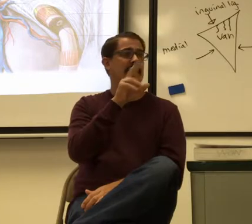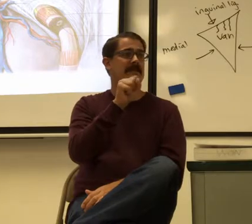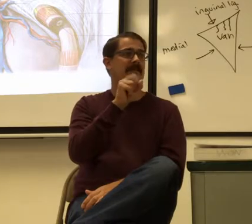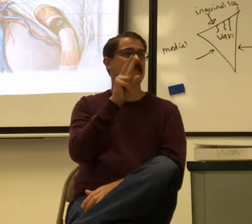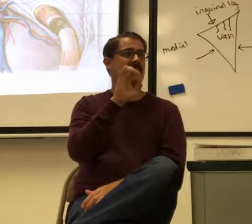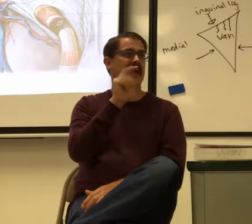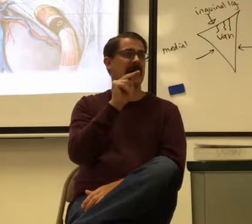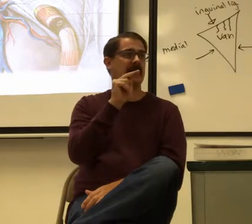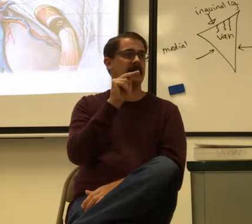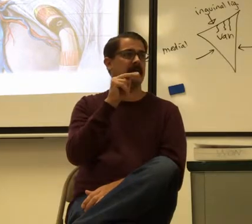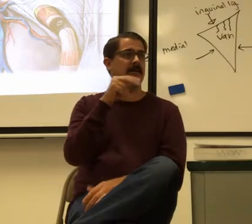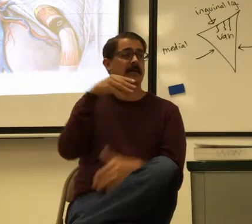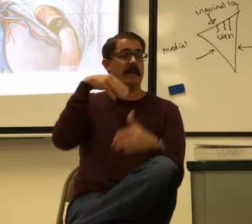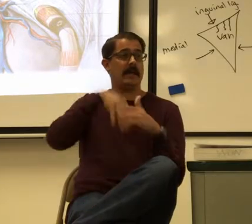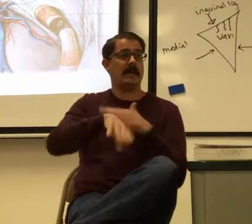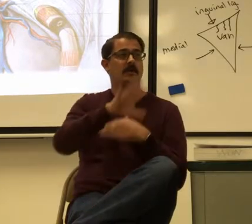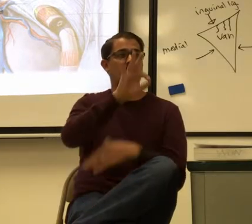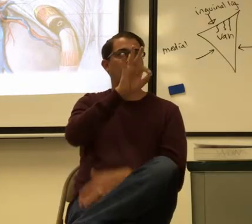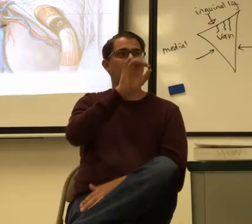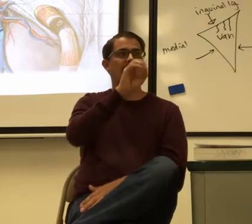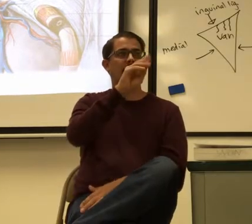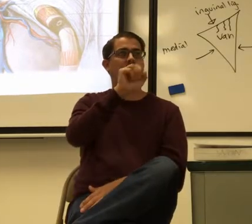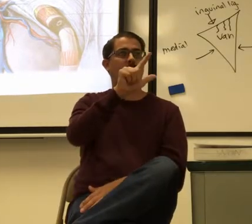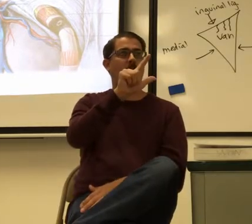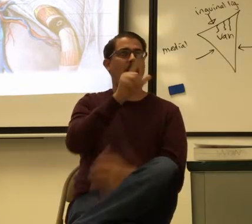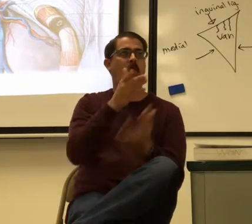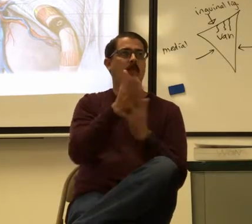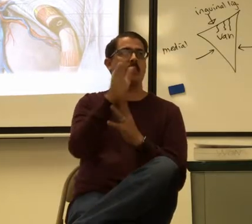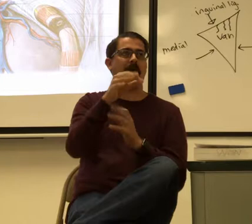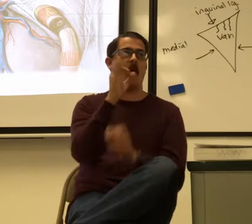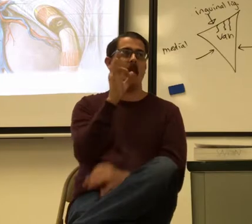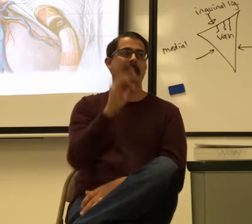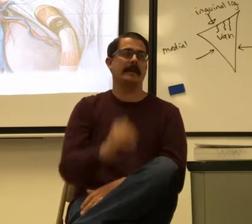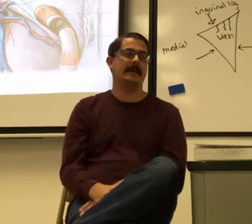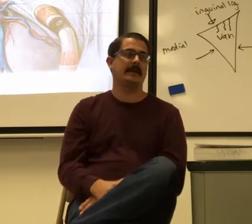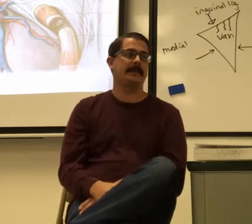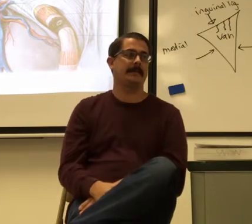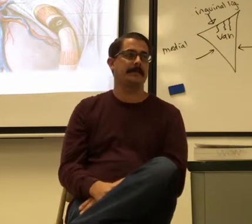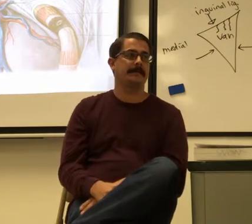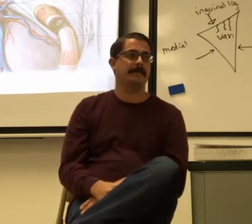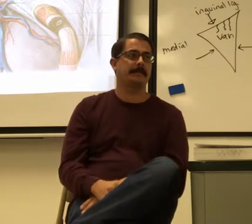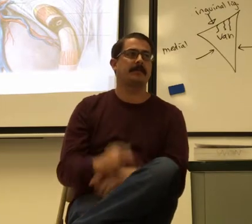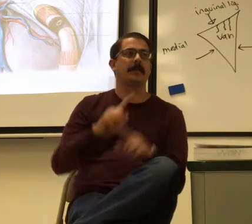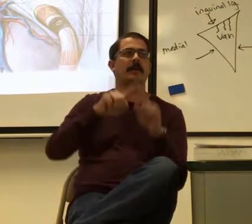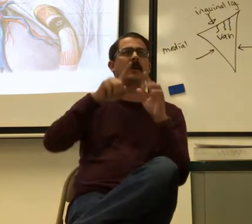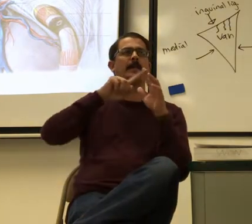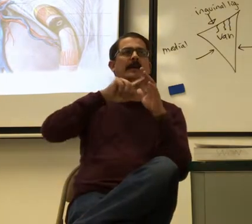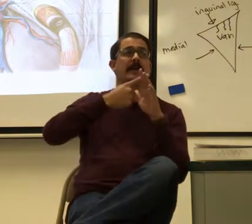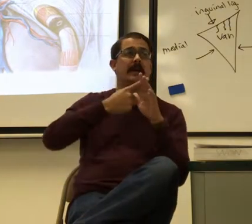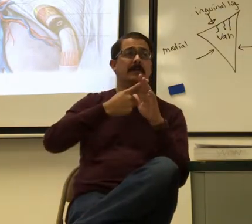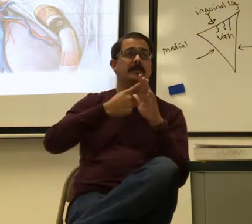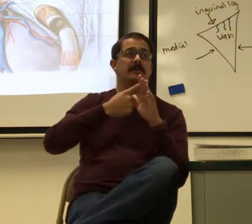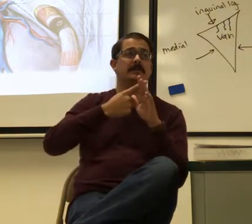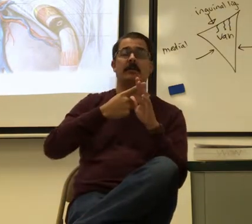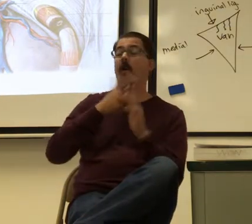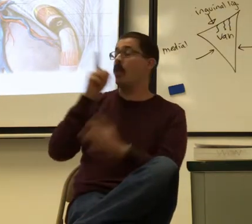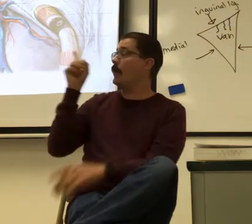see how it drains into the femoral vein through this saphenous opening. However, it begins all the way down